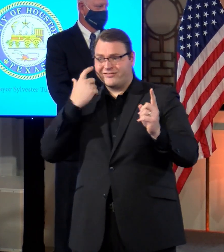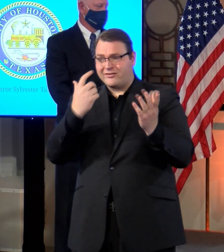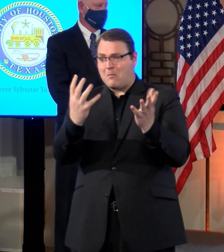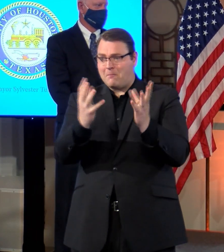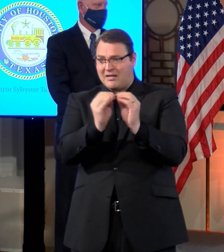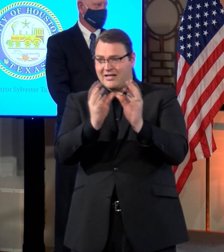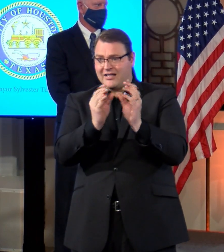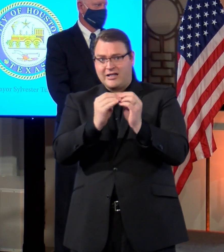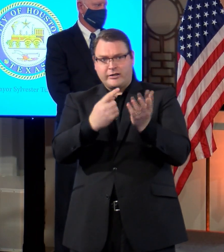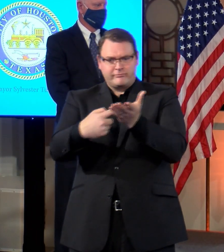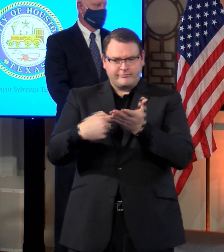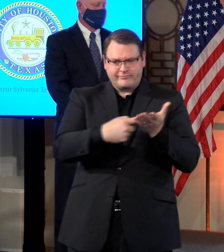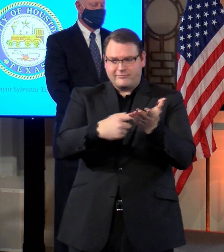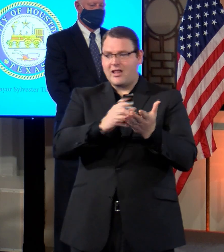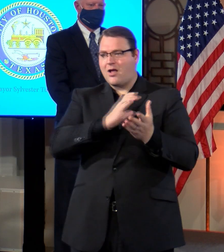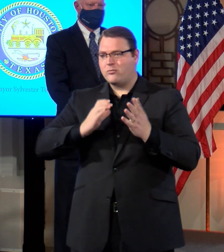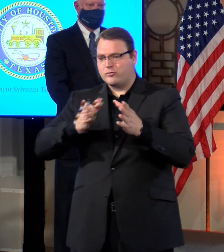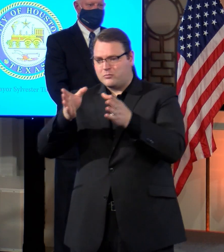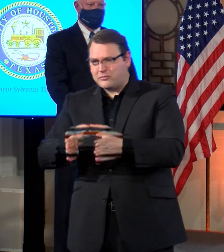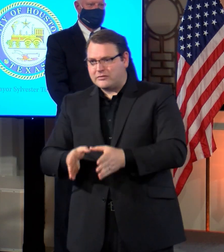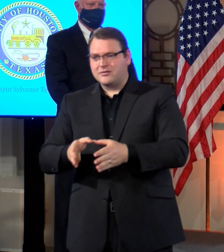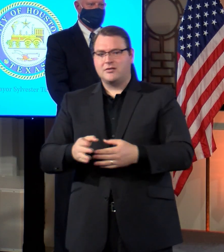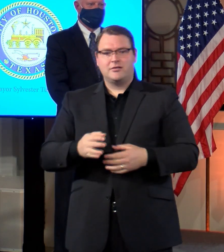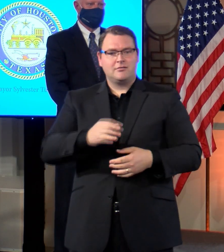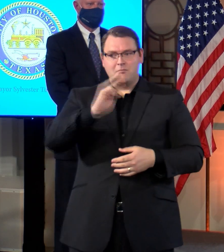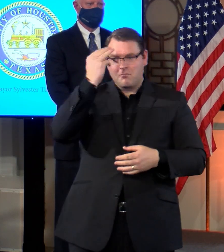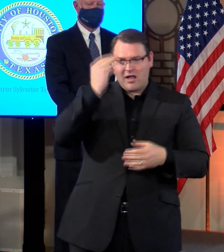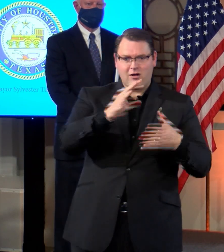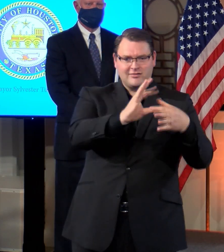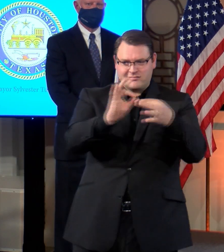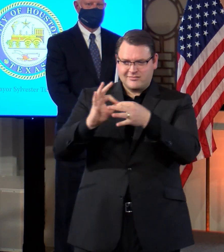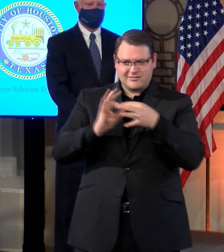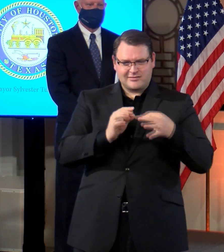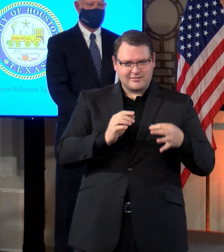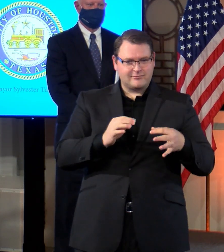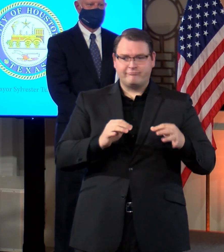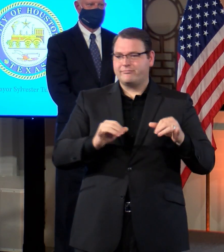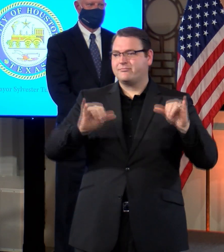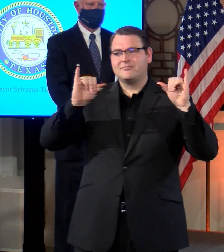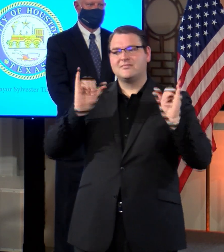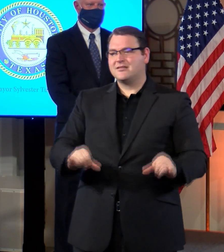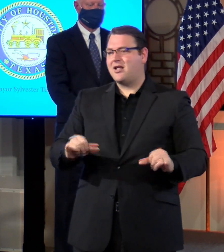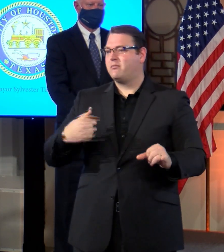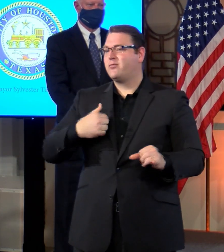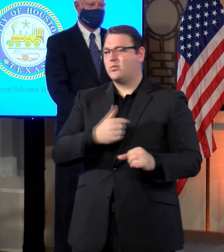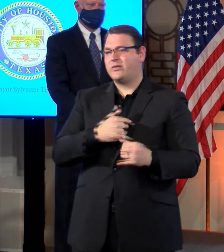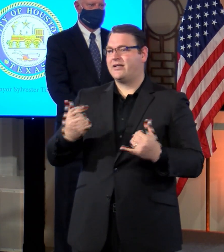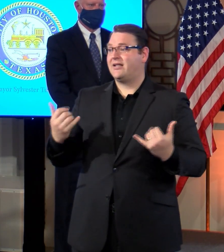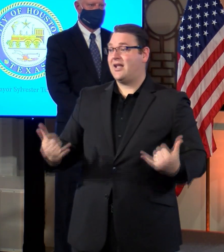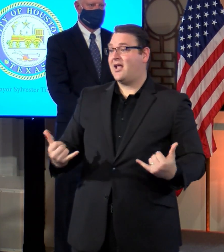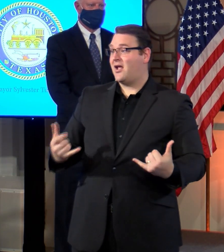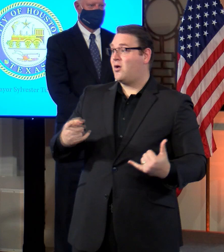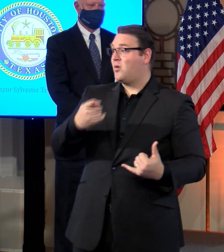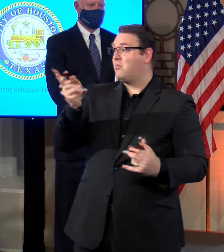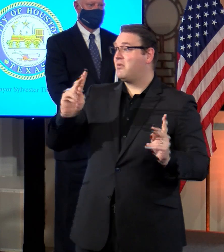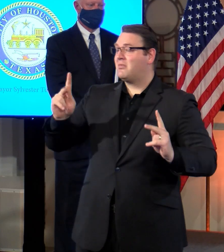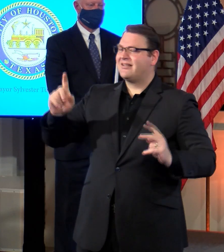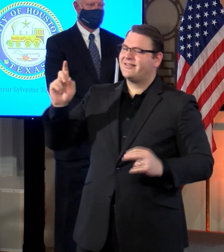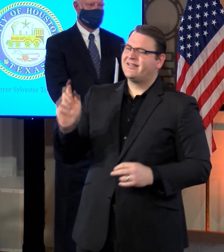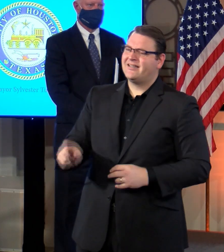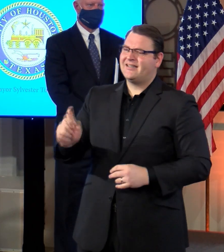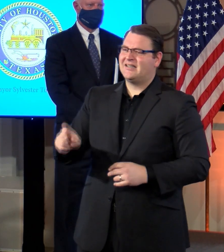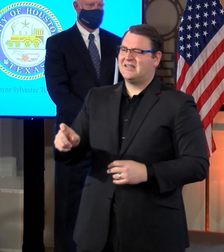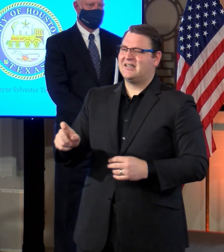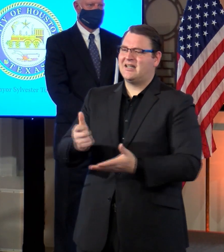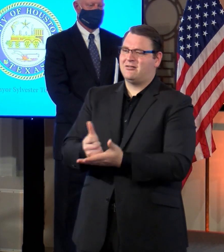from the council members and the mayor, it's the same thing. We are definitely in need. And that is